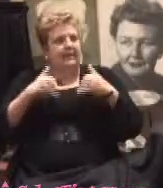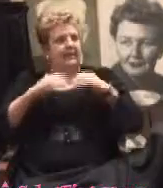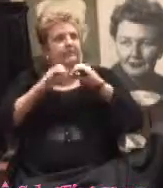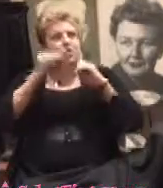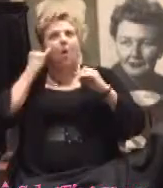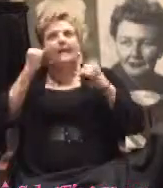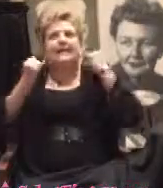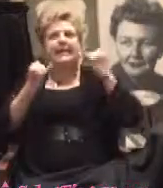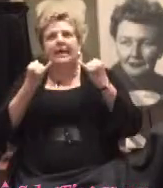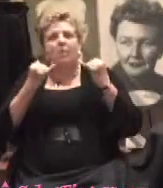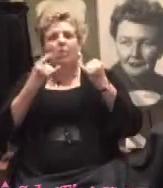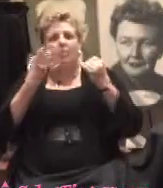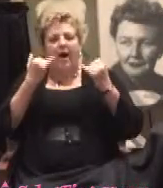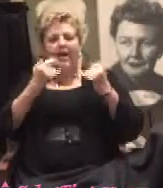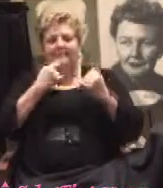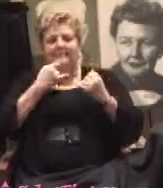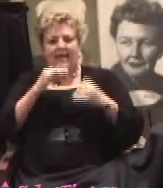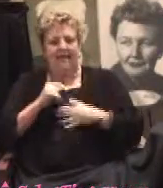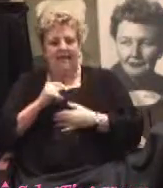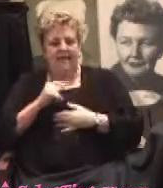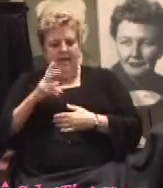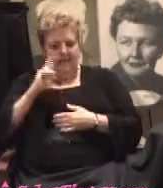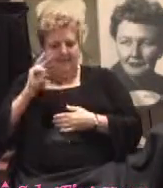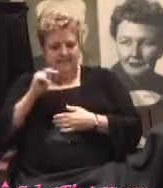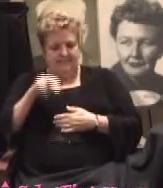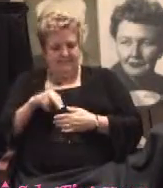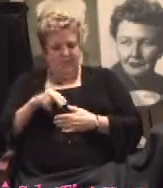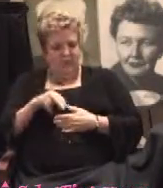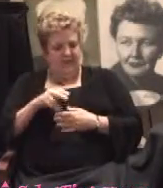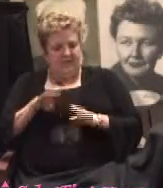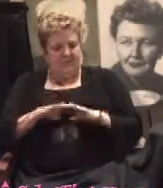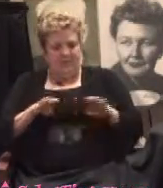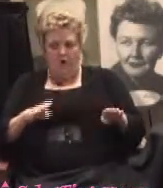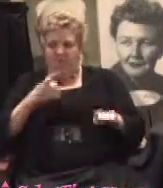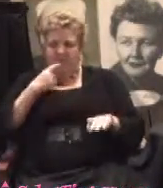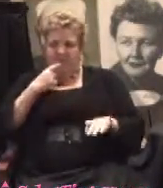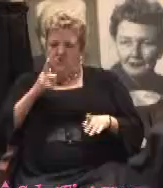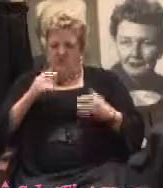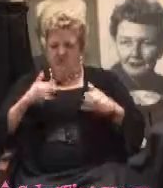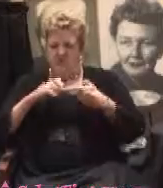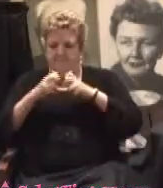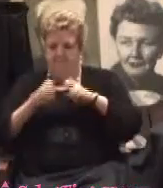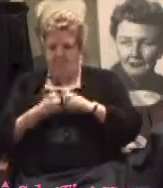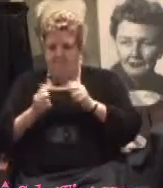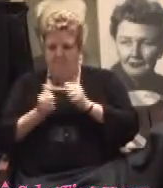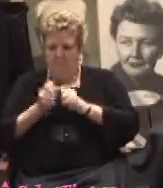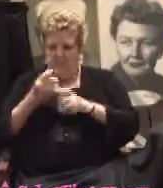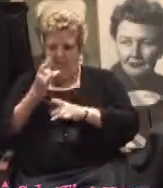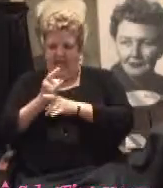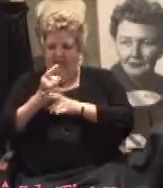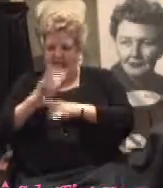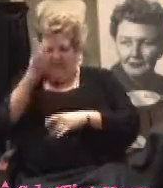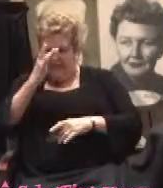this. I'm standing looking at the floor yelling at my brother. He says, you have a problem with alcoholism. And out of my mouth came, of course I do.